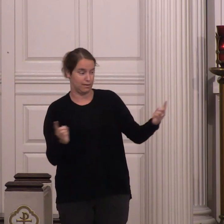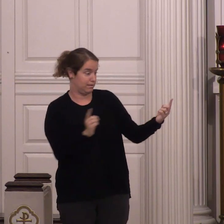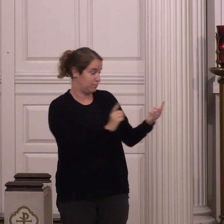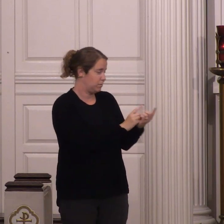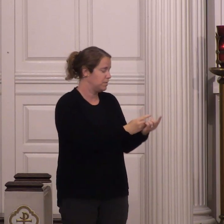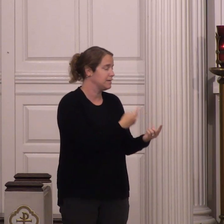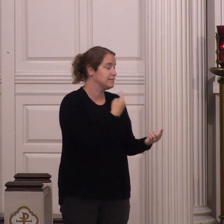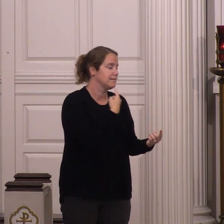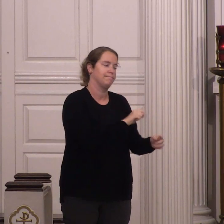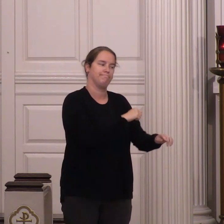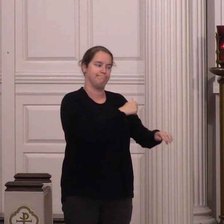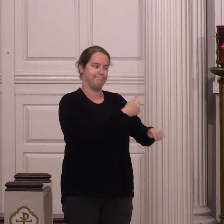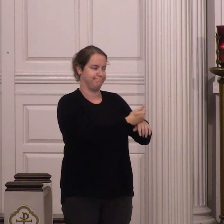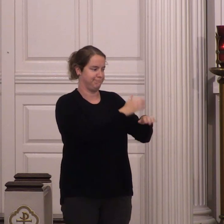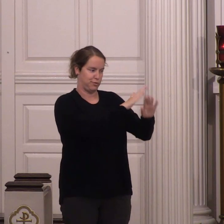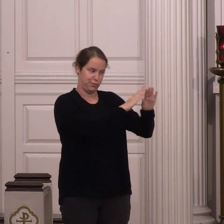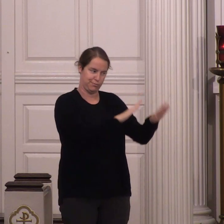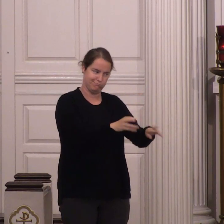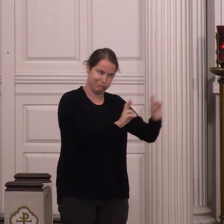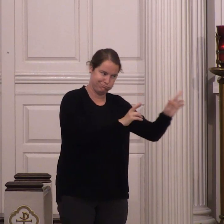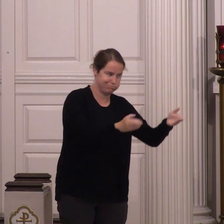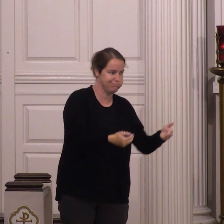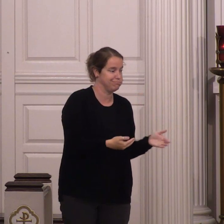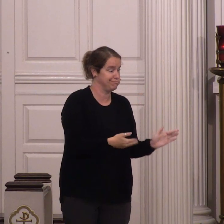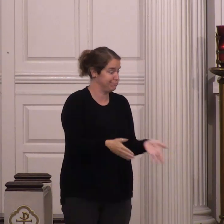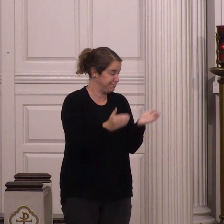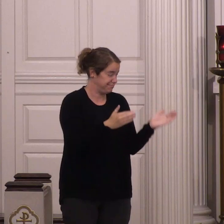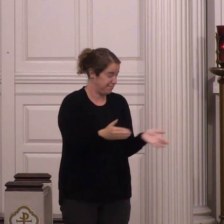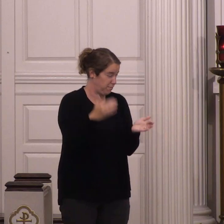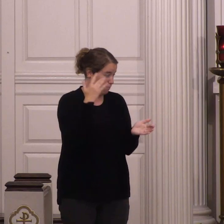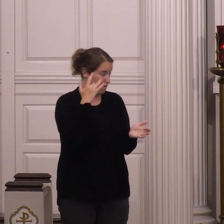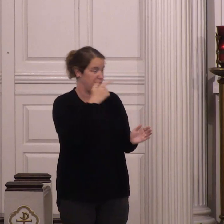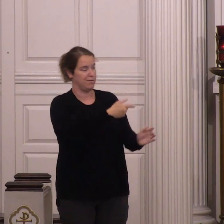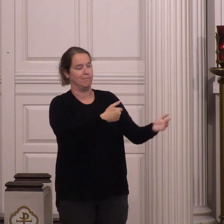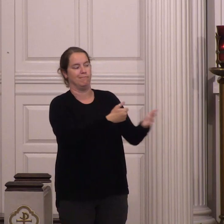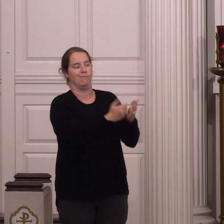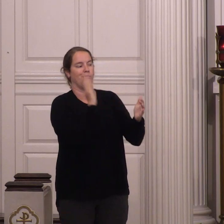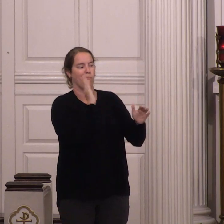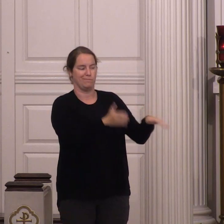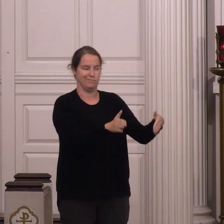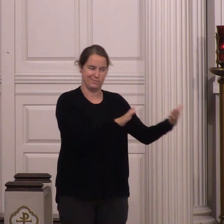house in order, for you are about to die. You shall not recover."